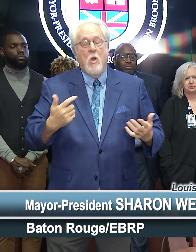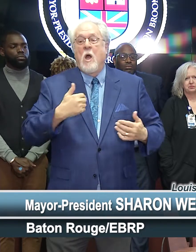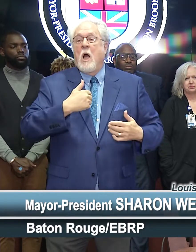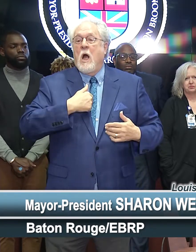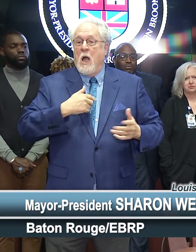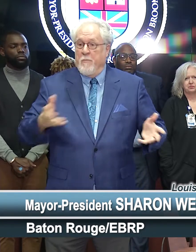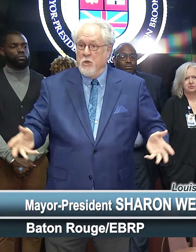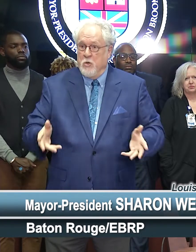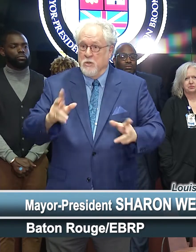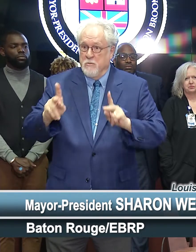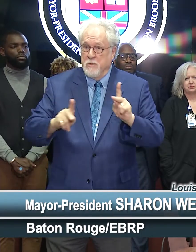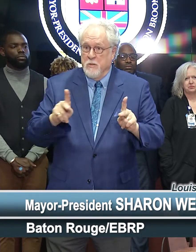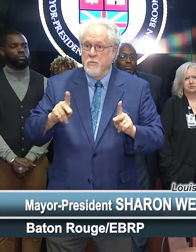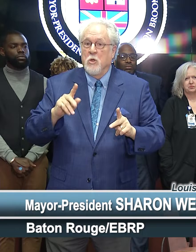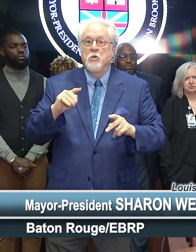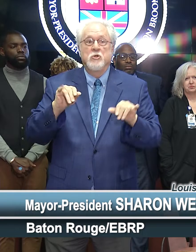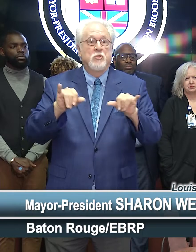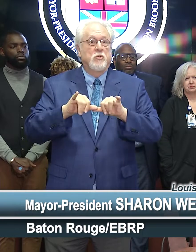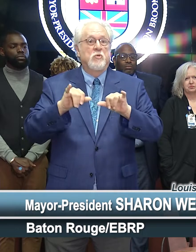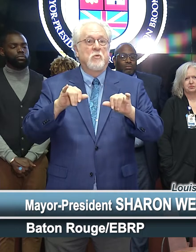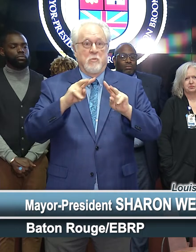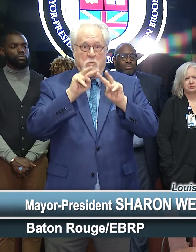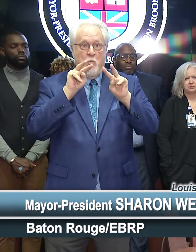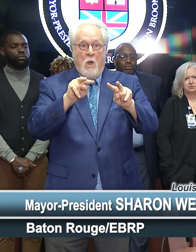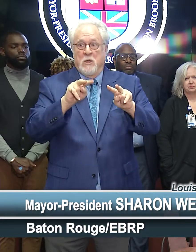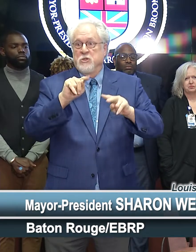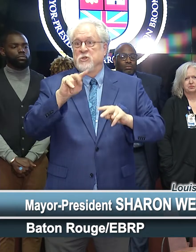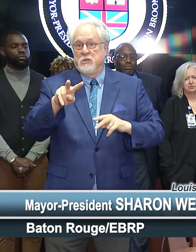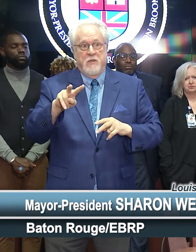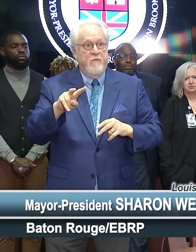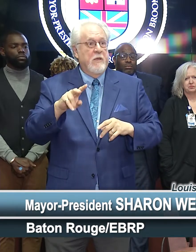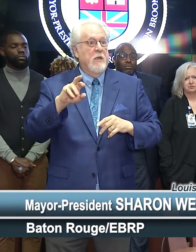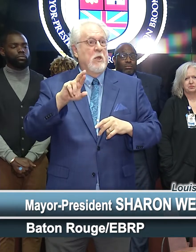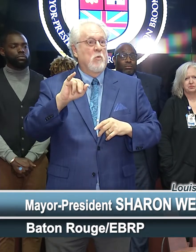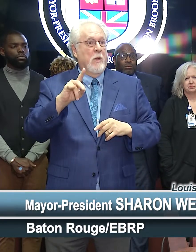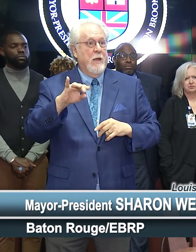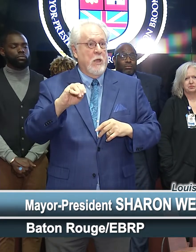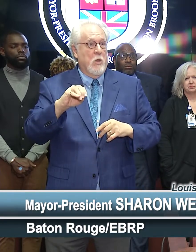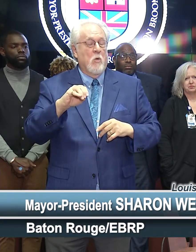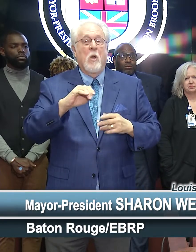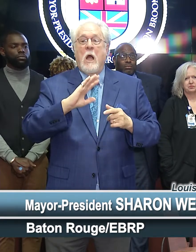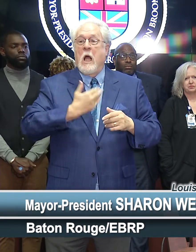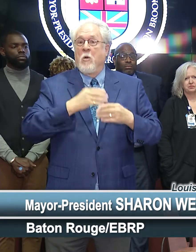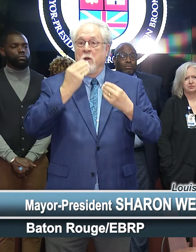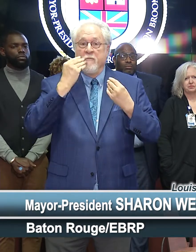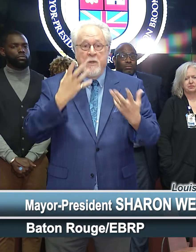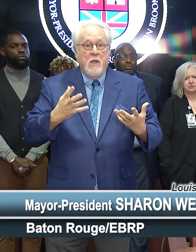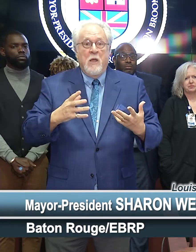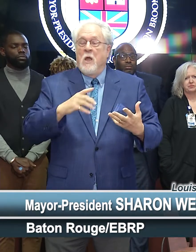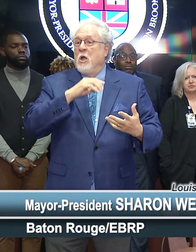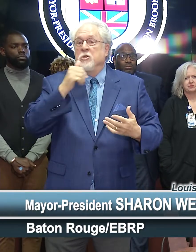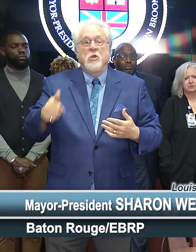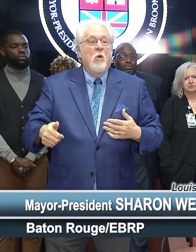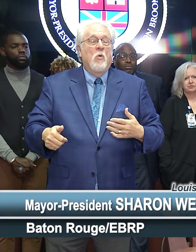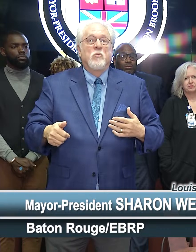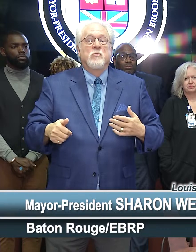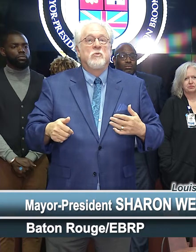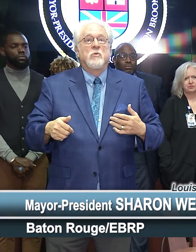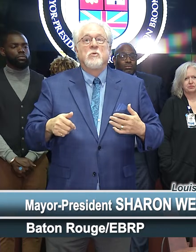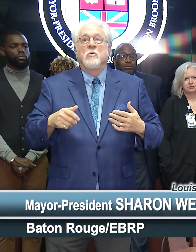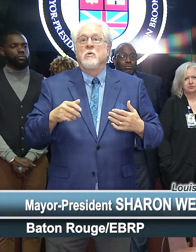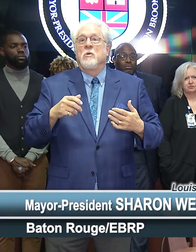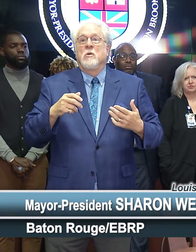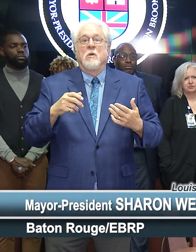am encouraging people to stay tuned to the information that we put out, to not adhere